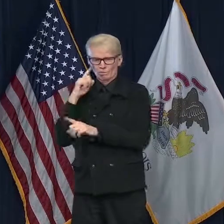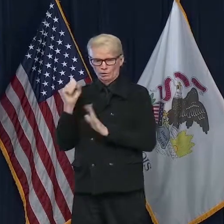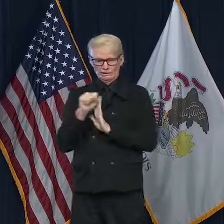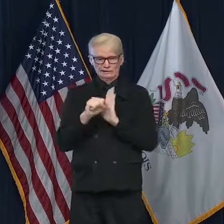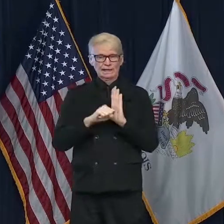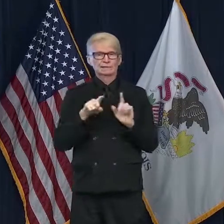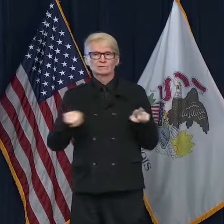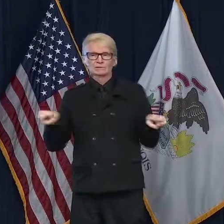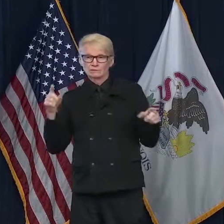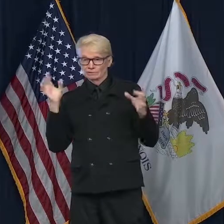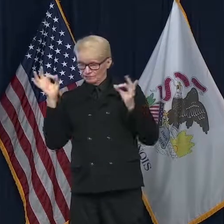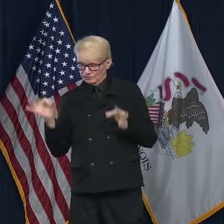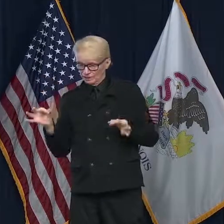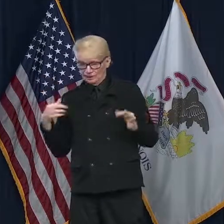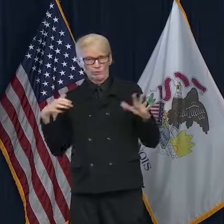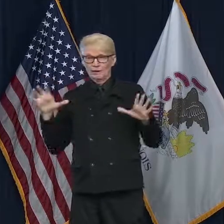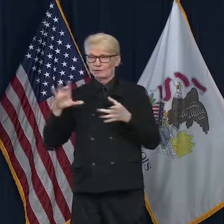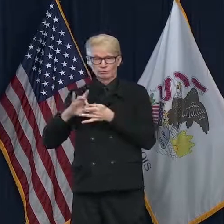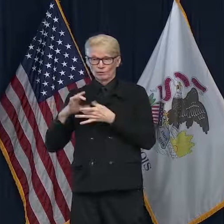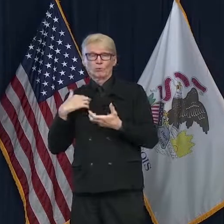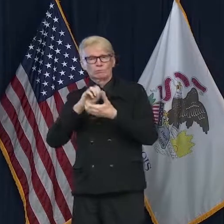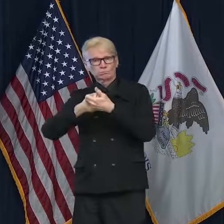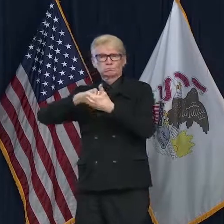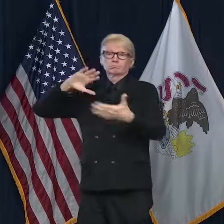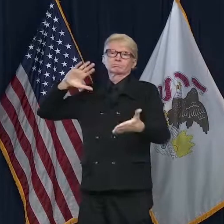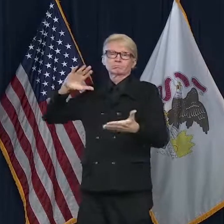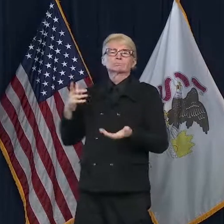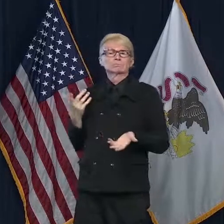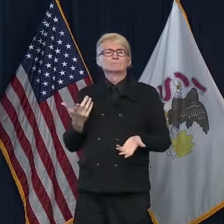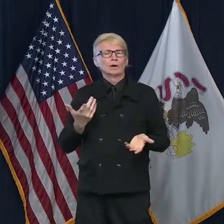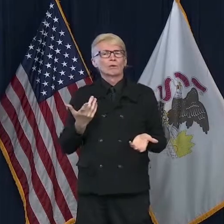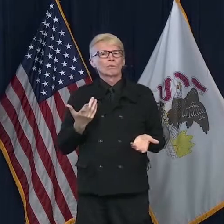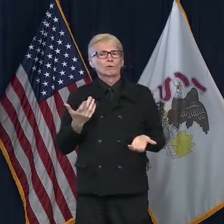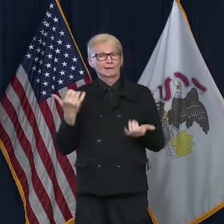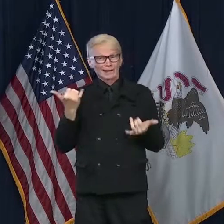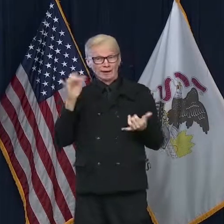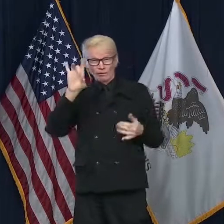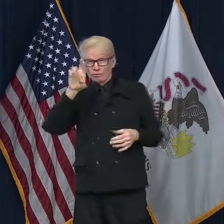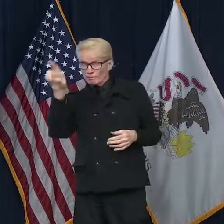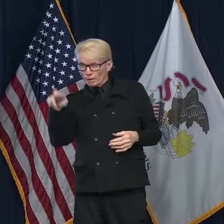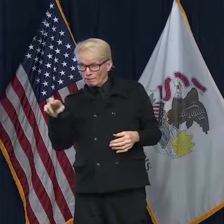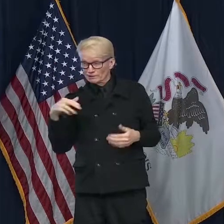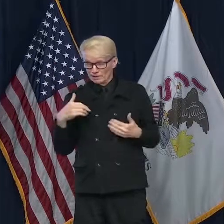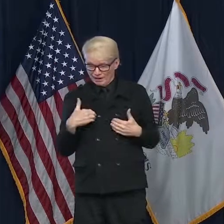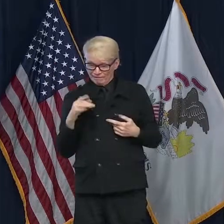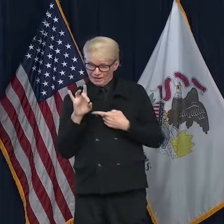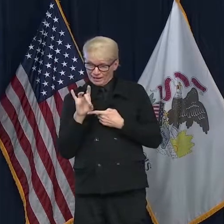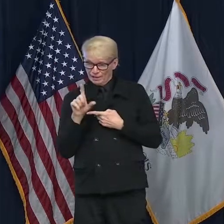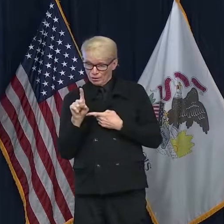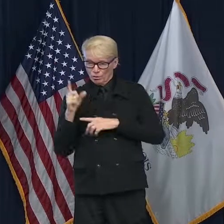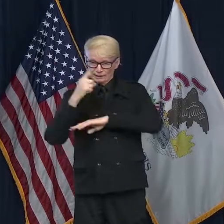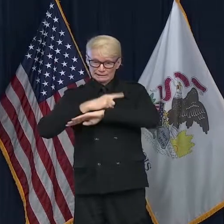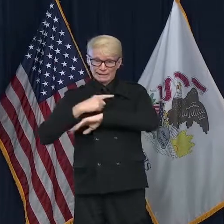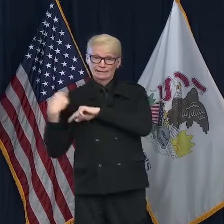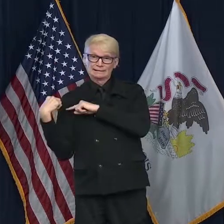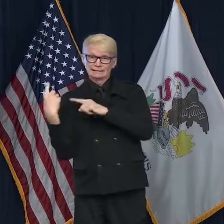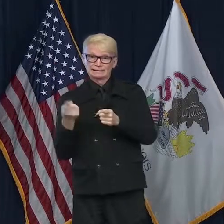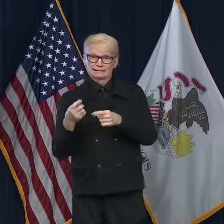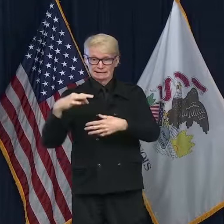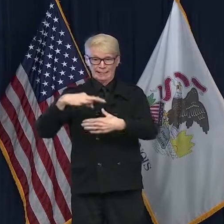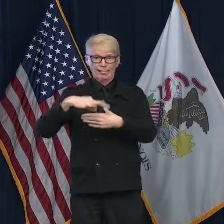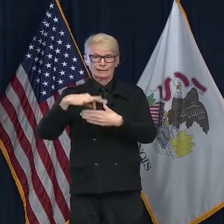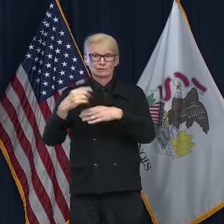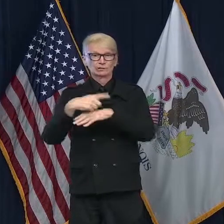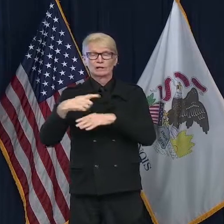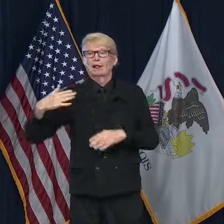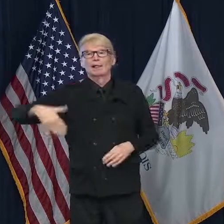sure that they're decoupling, and we're going to do the same. The Republicans were now 81 days since Election Day. They've